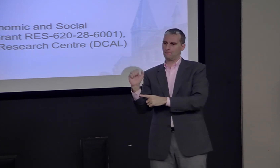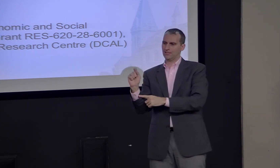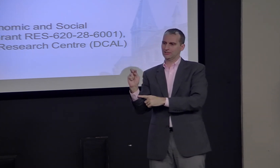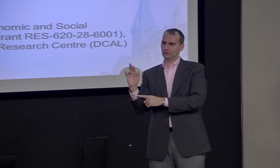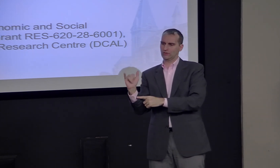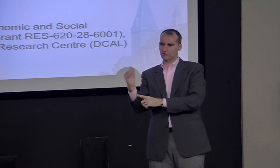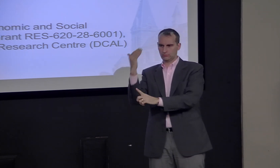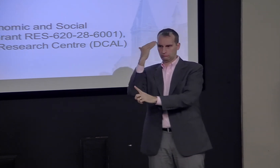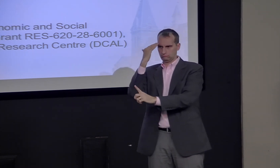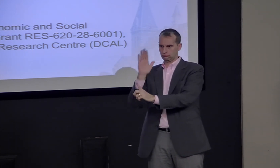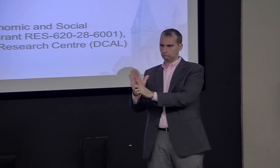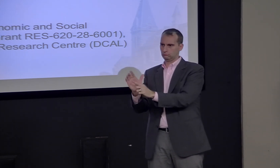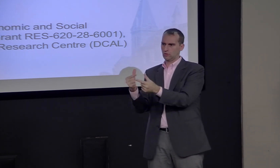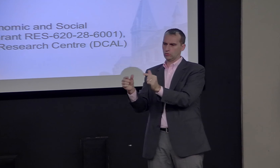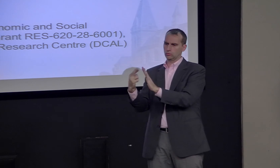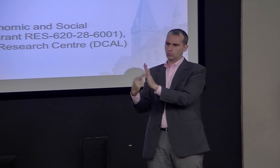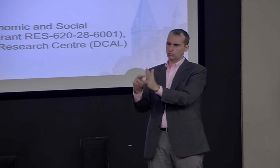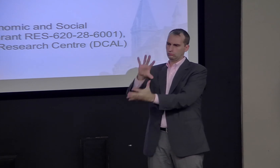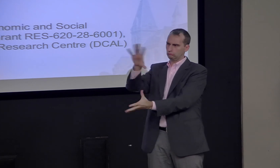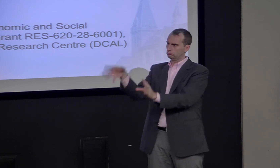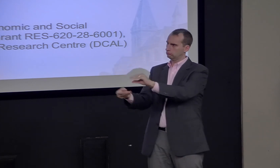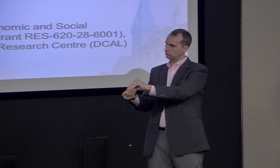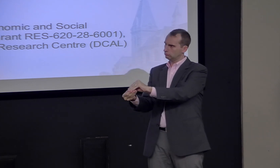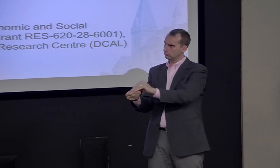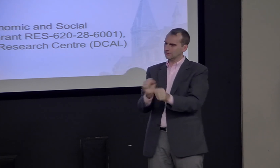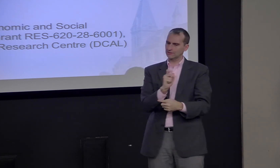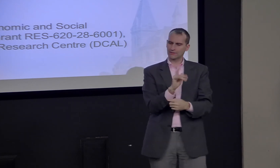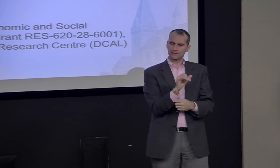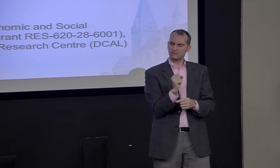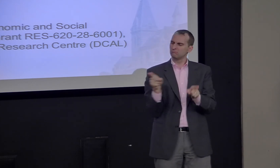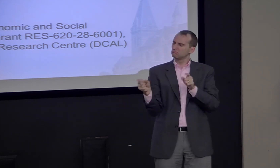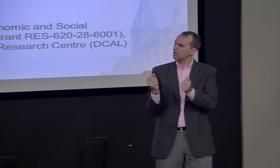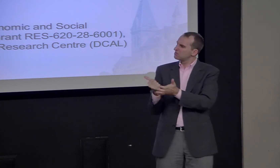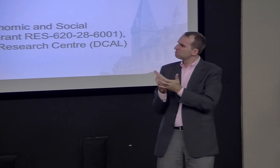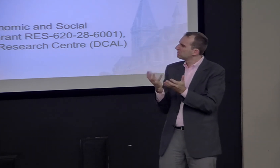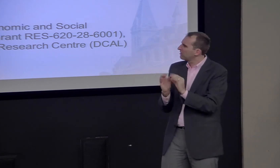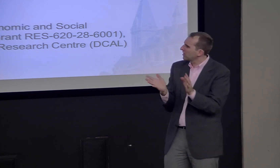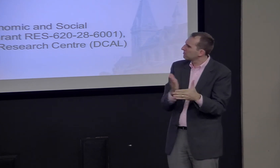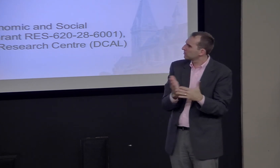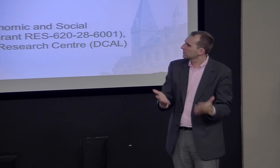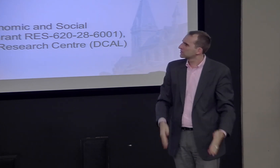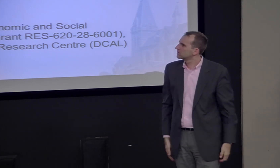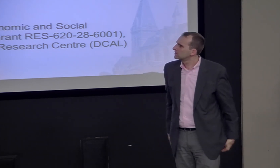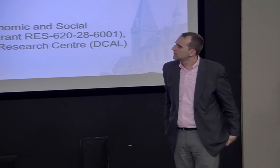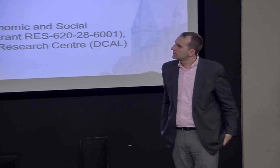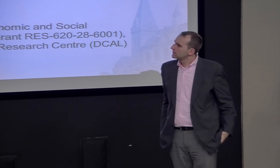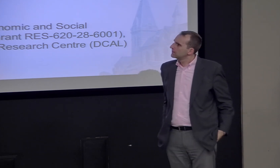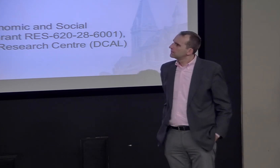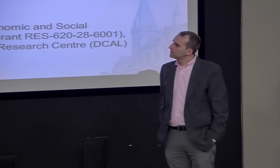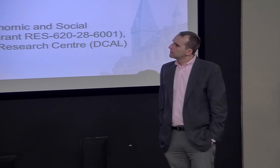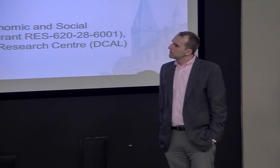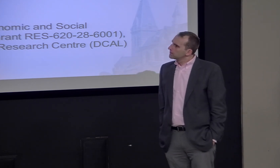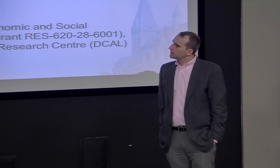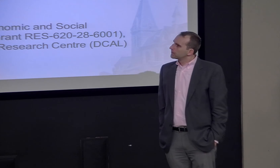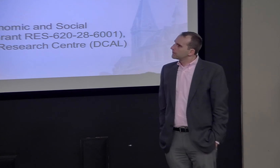skills and mastery knowledge with the grammatical rules, and then versus skills. Someone having the